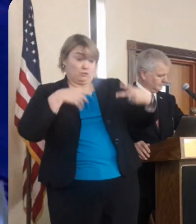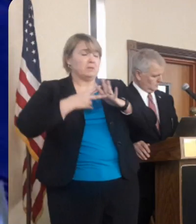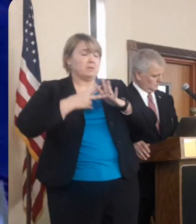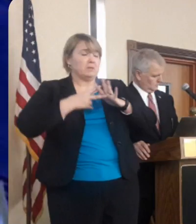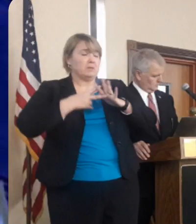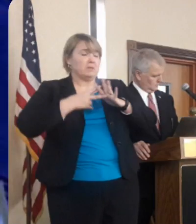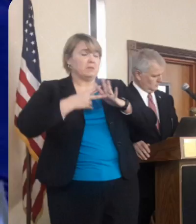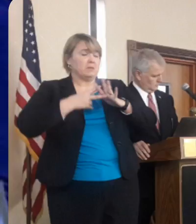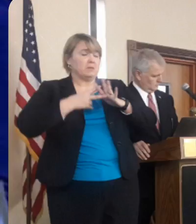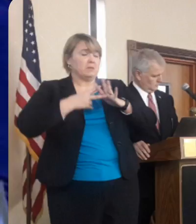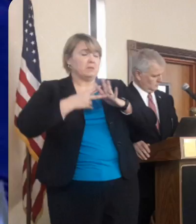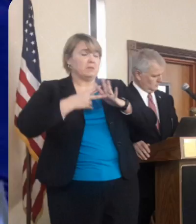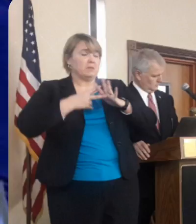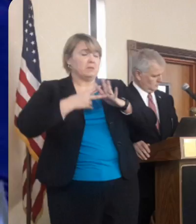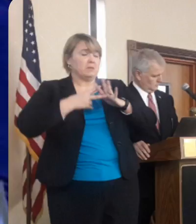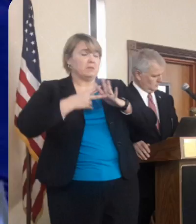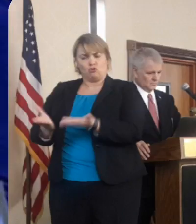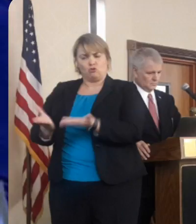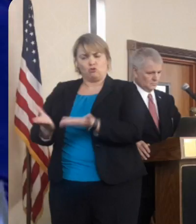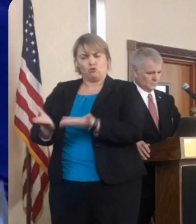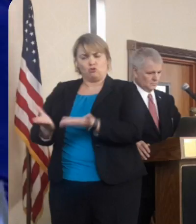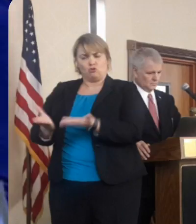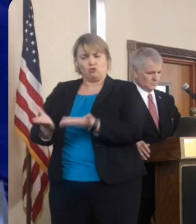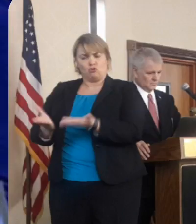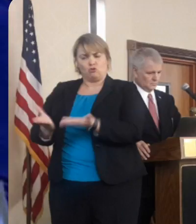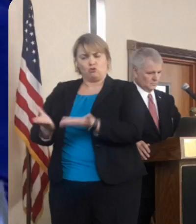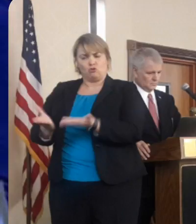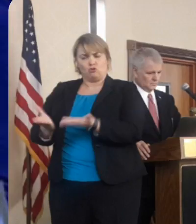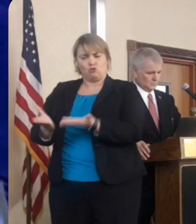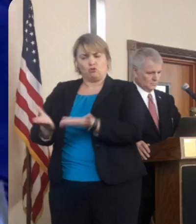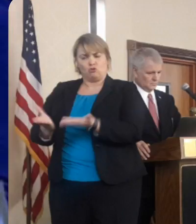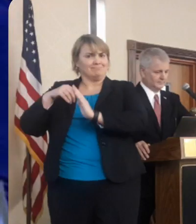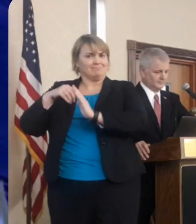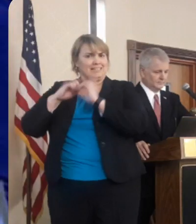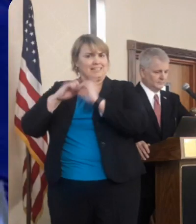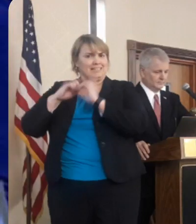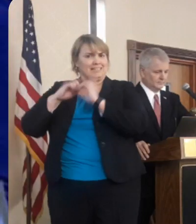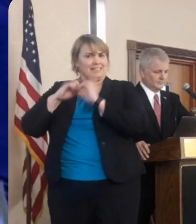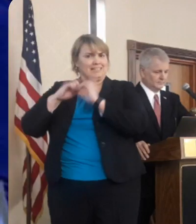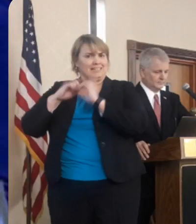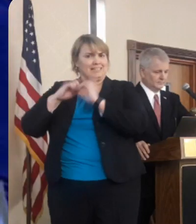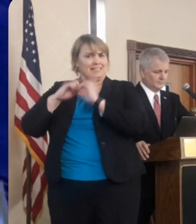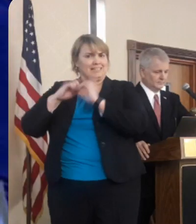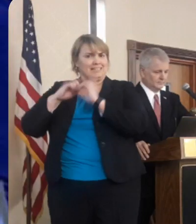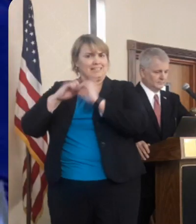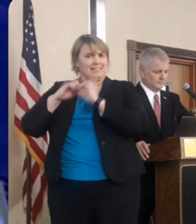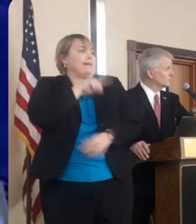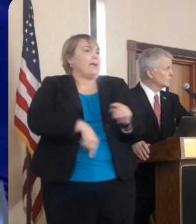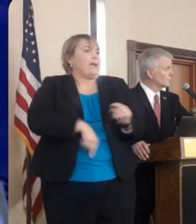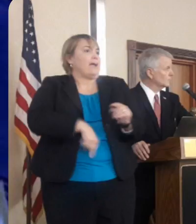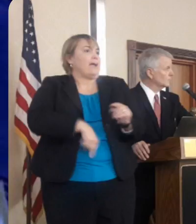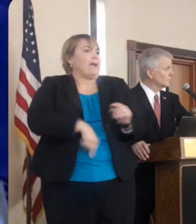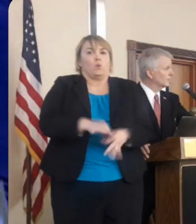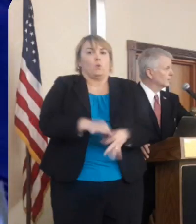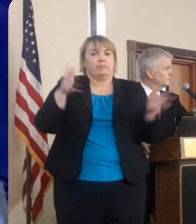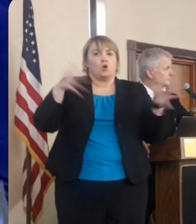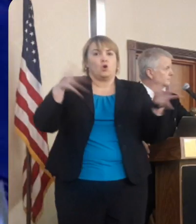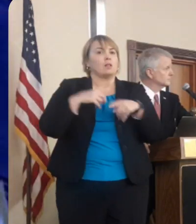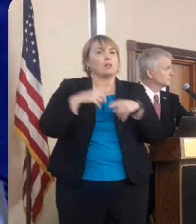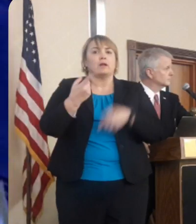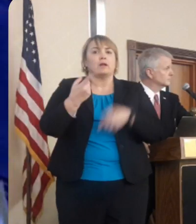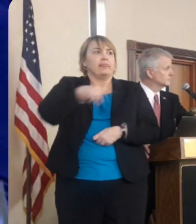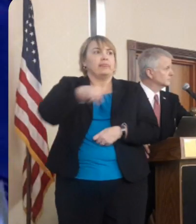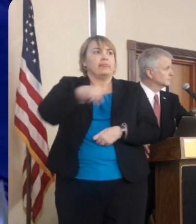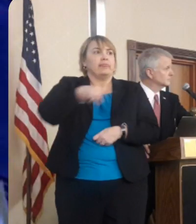they can't vote, they can still come before the body or before the legislative committee and testify to try and